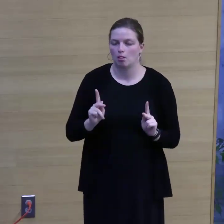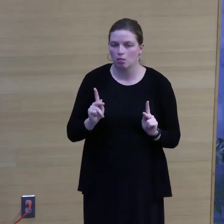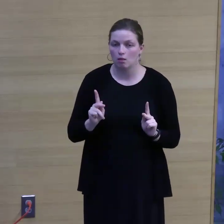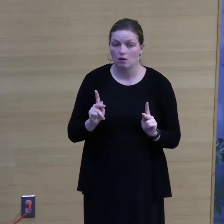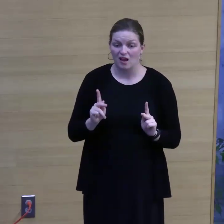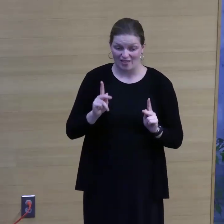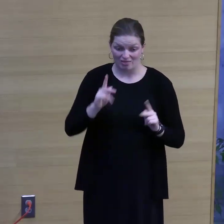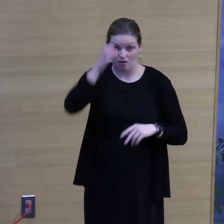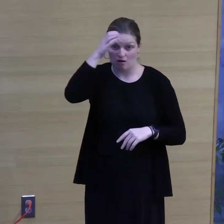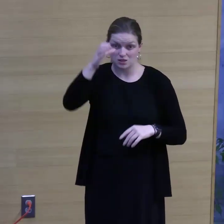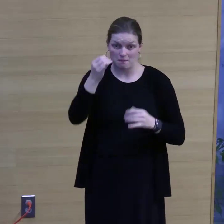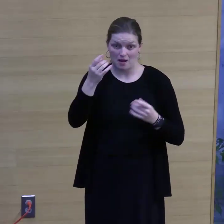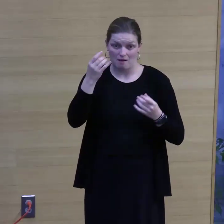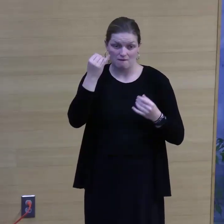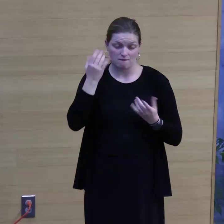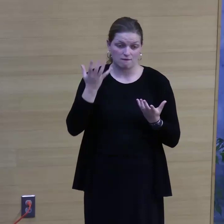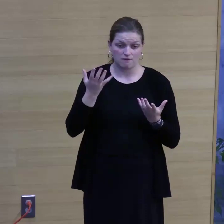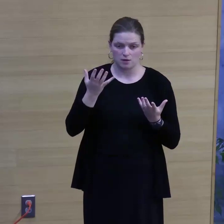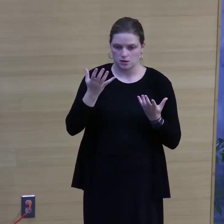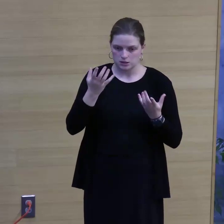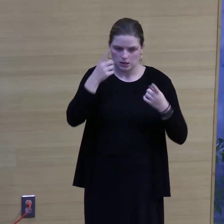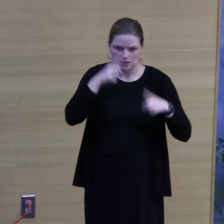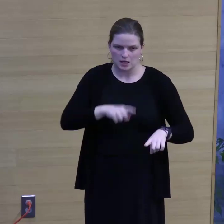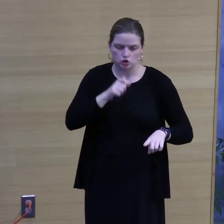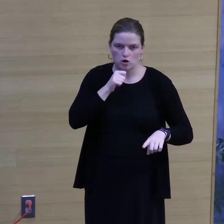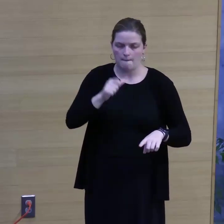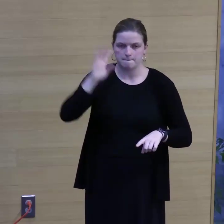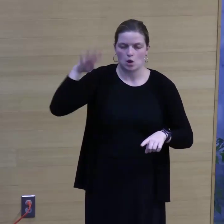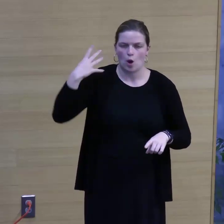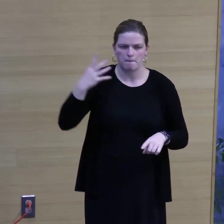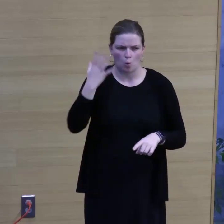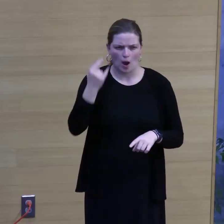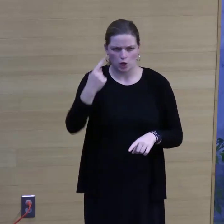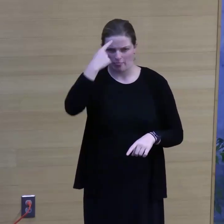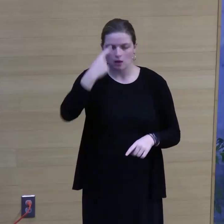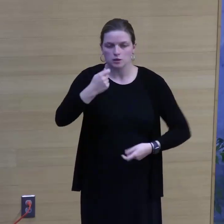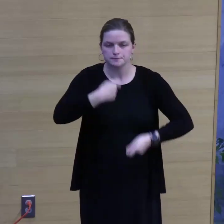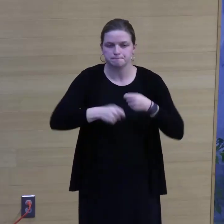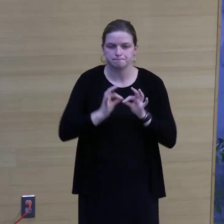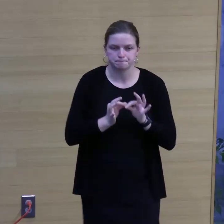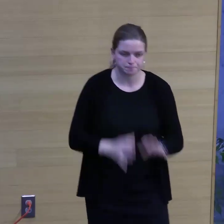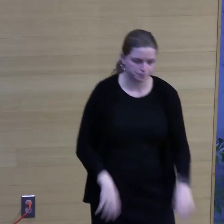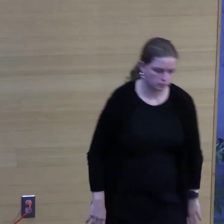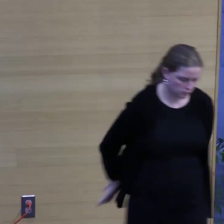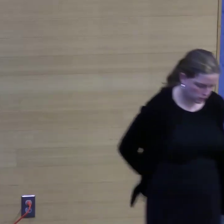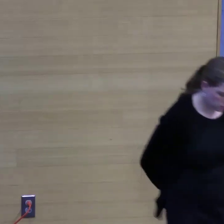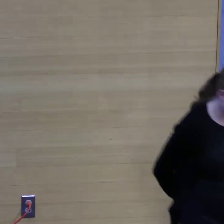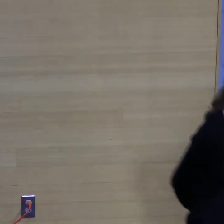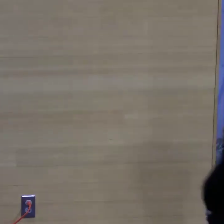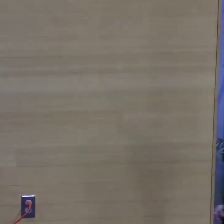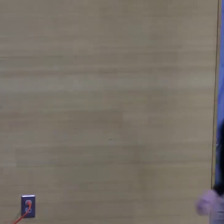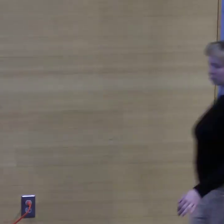idea of consent shouldn't be a radical one. But why do you think that is? Why consent is so radical?